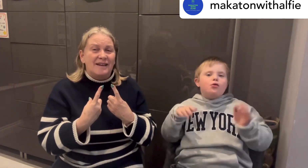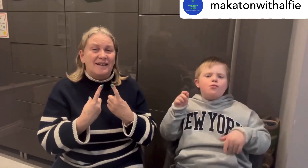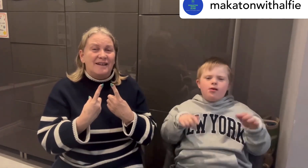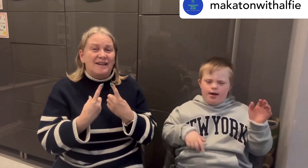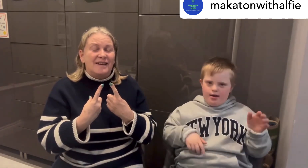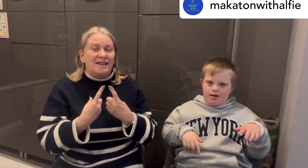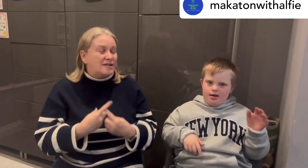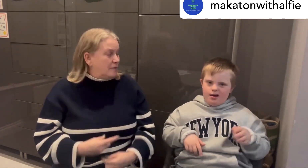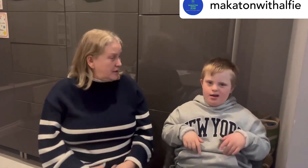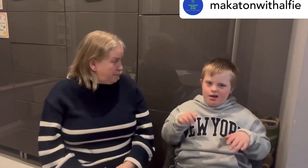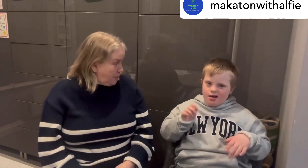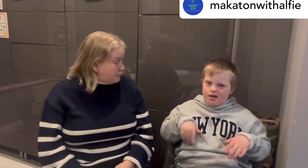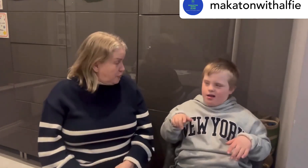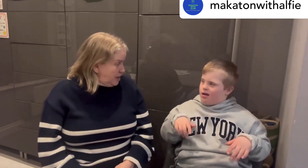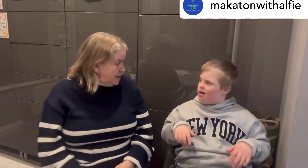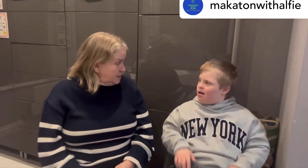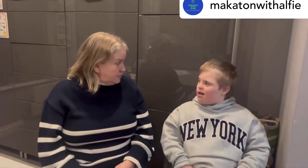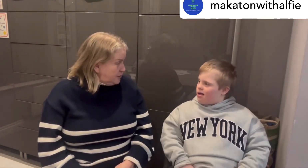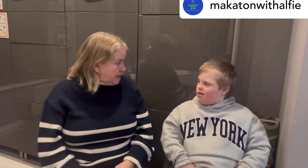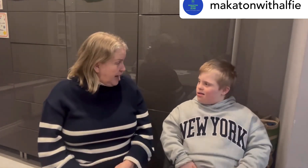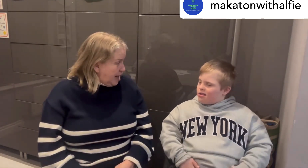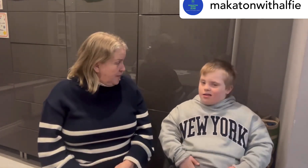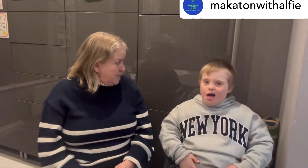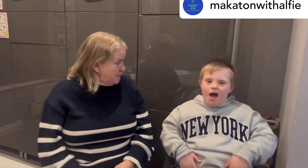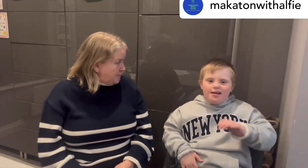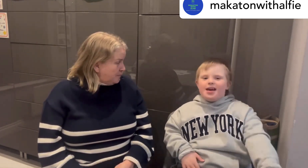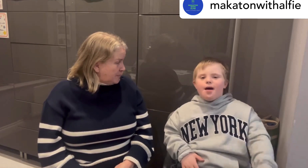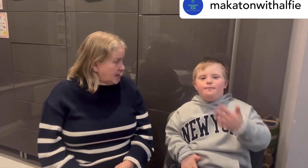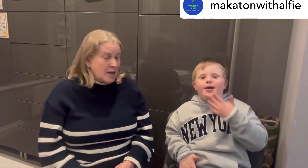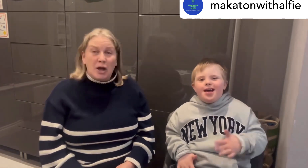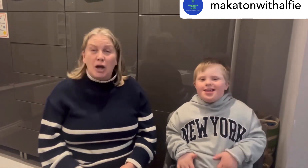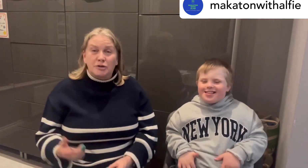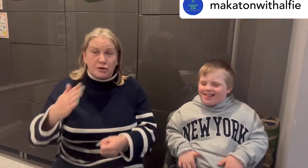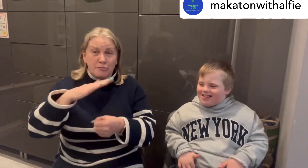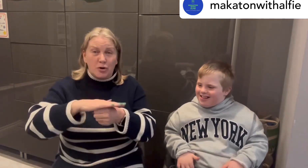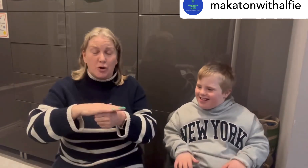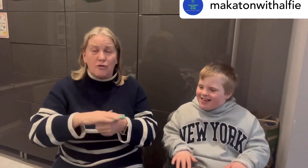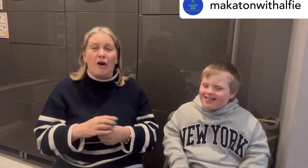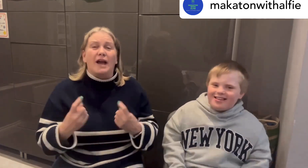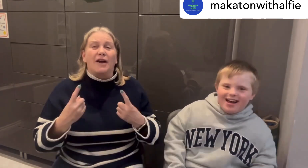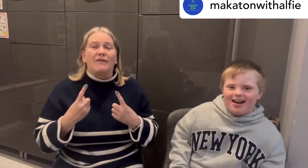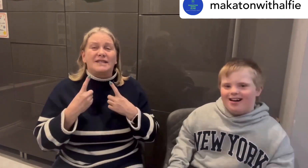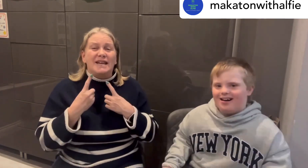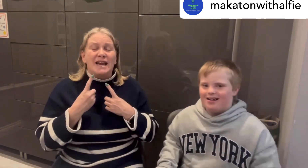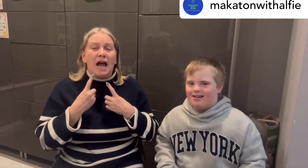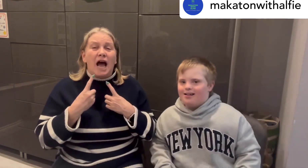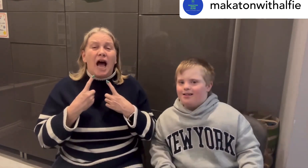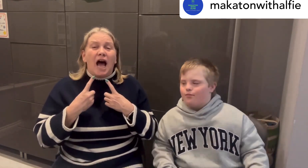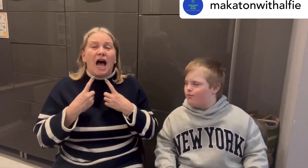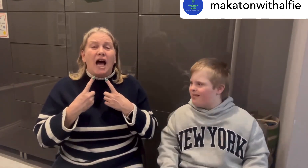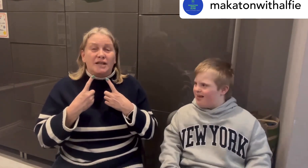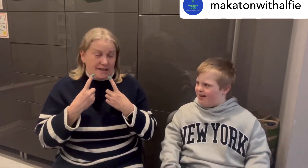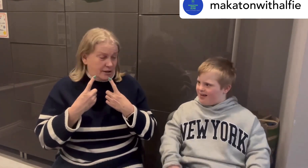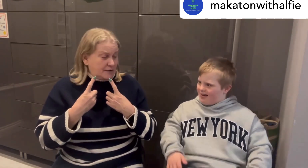do? So, brilliant, should we do it again? Yeah, please. Should we do more? Right, yeah. Ready? Ready. See those